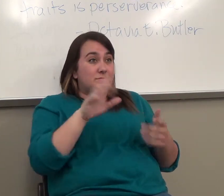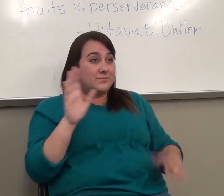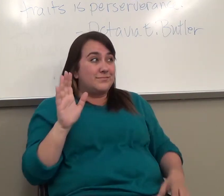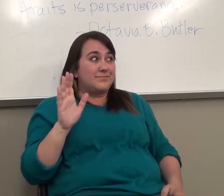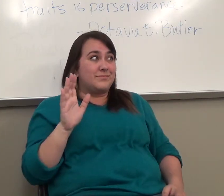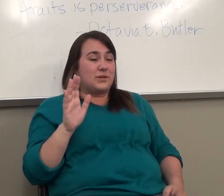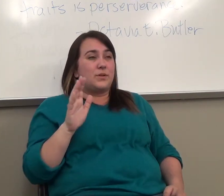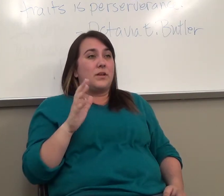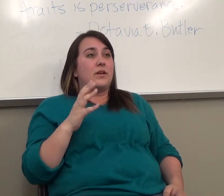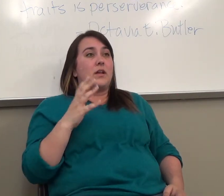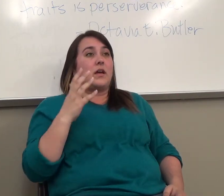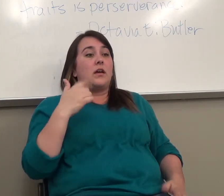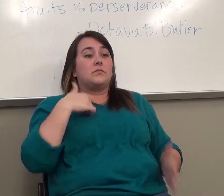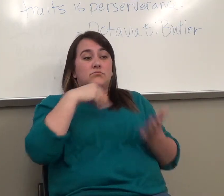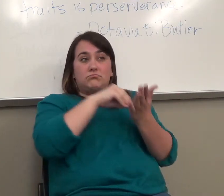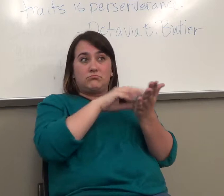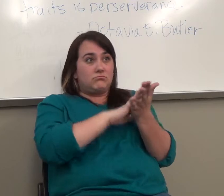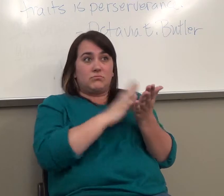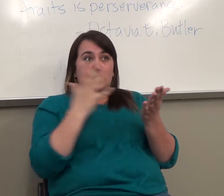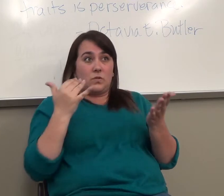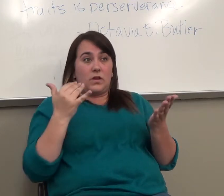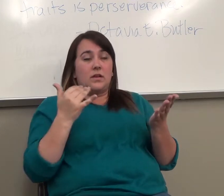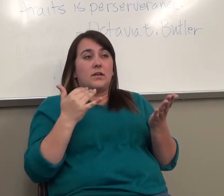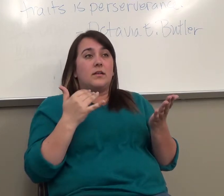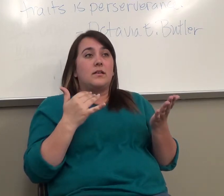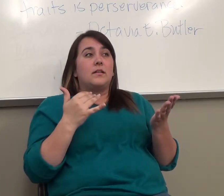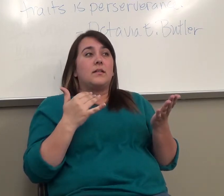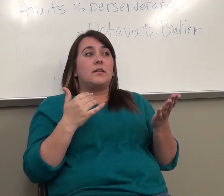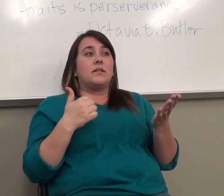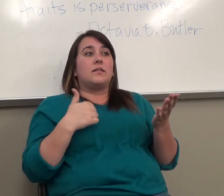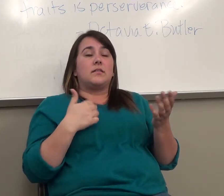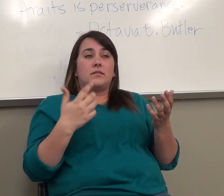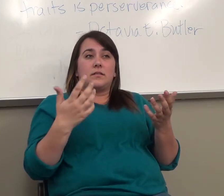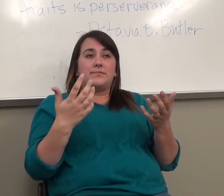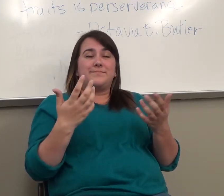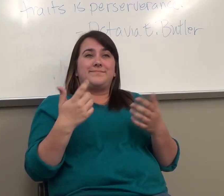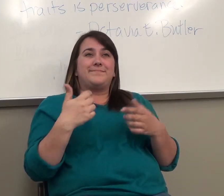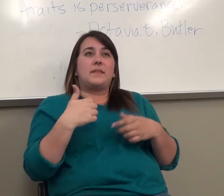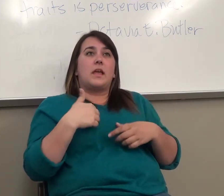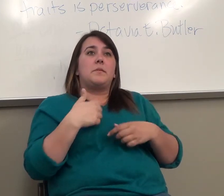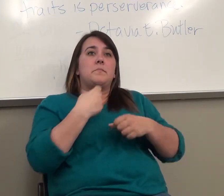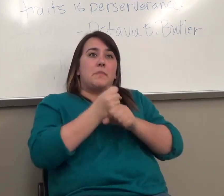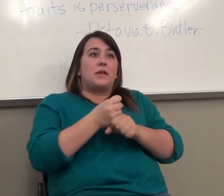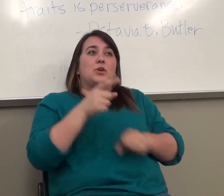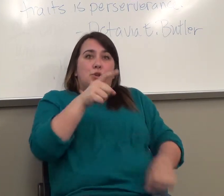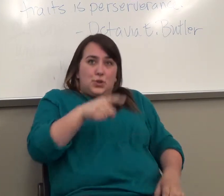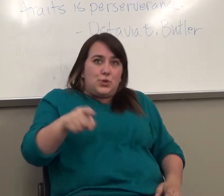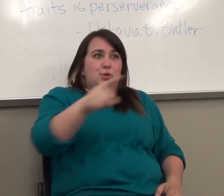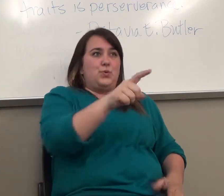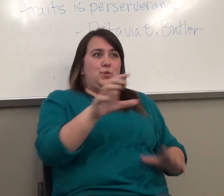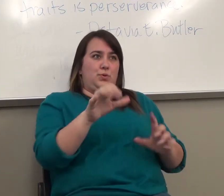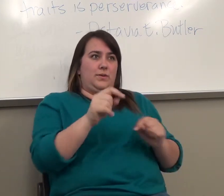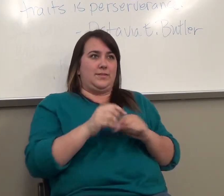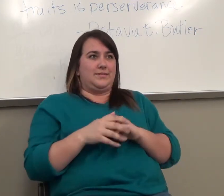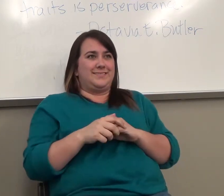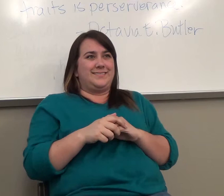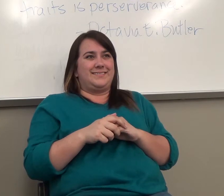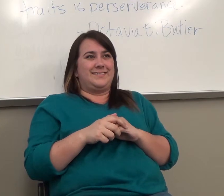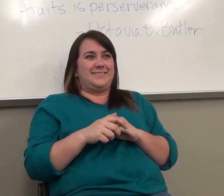the reason I don't do that is because I'm gonna make you do it. And one of my reasons for doing